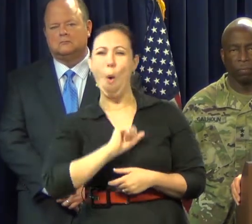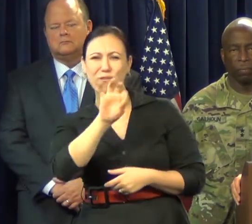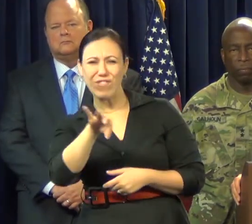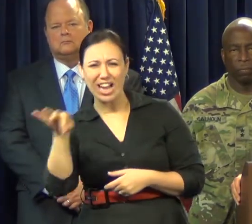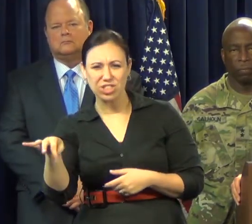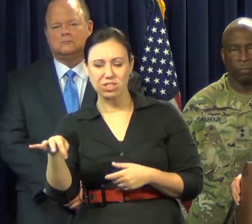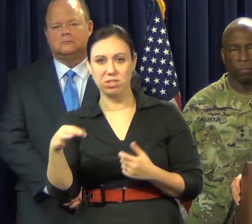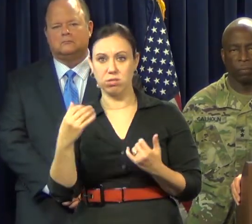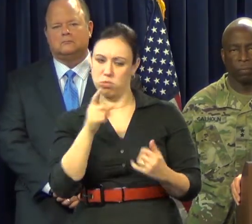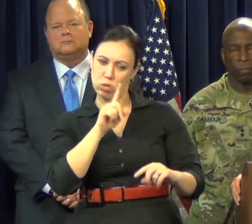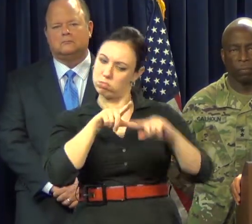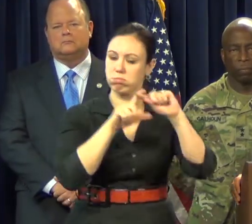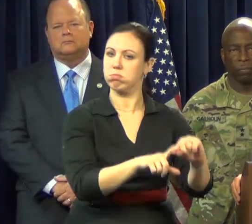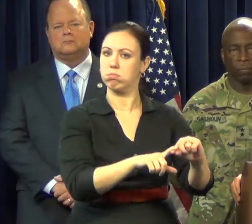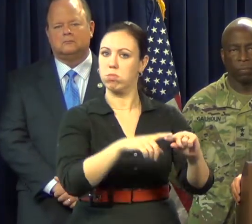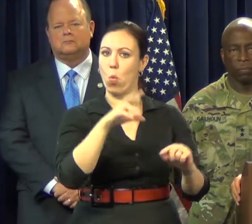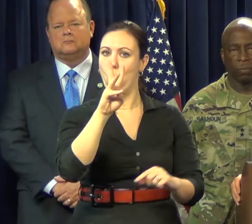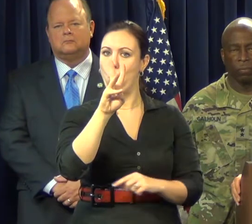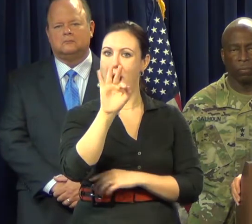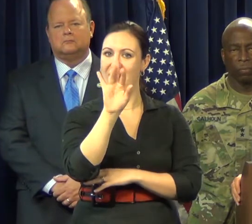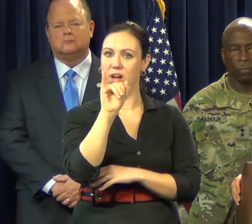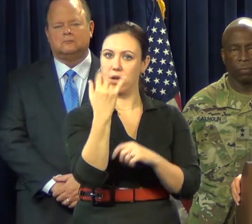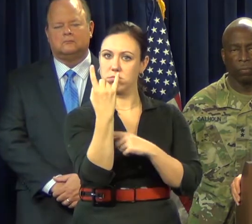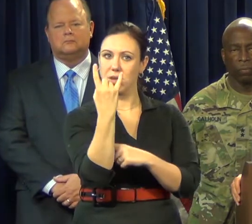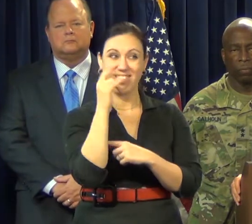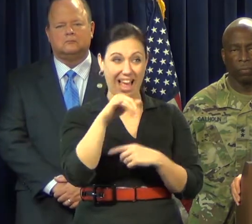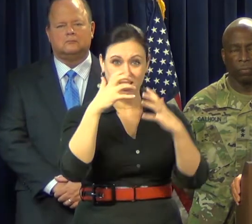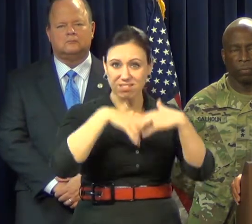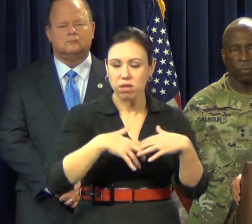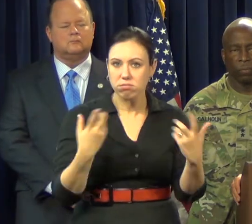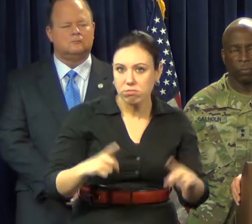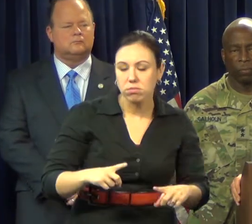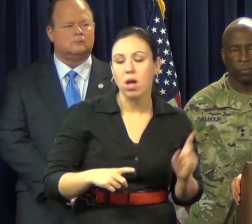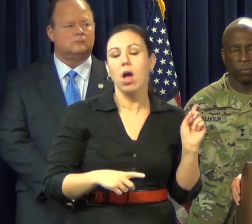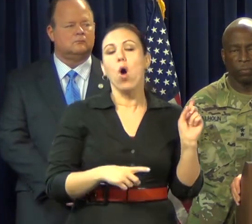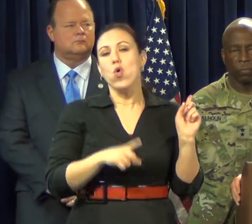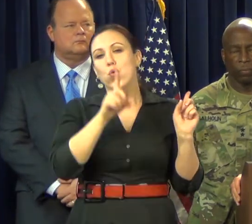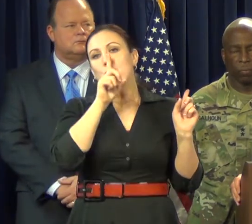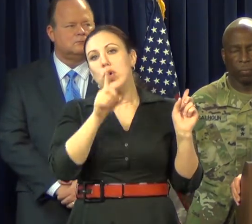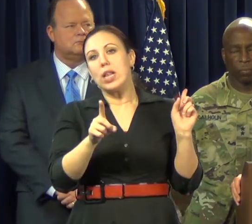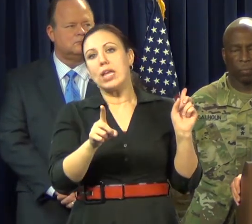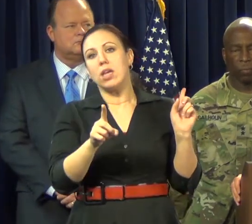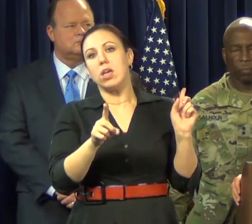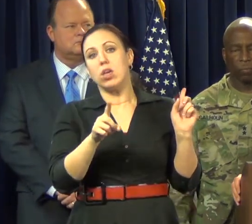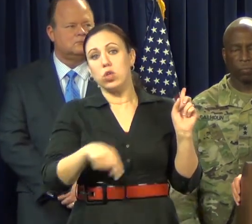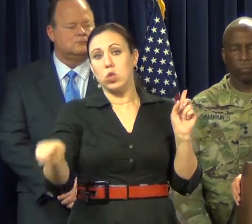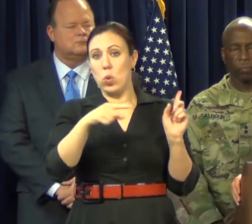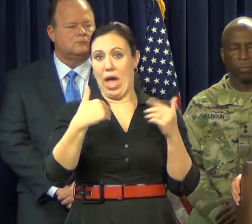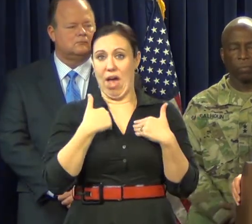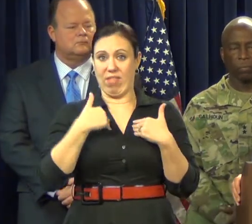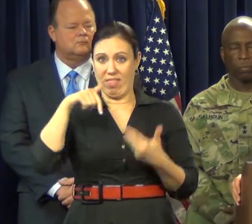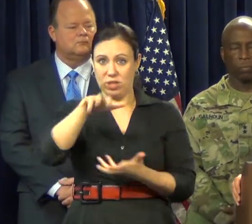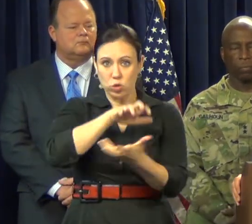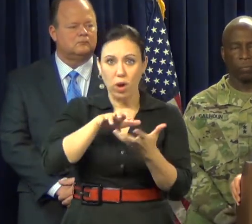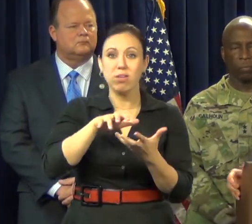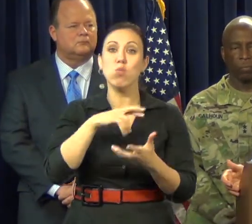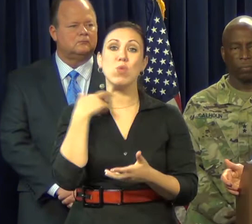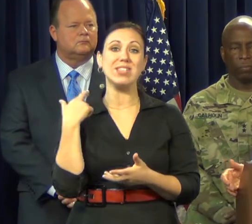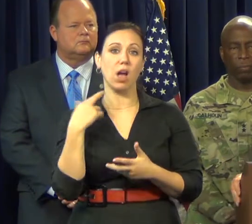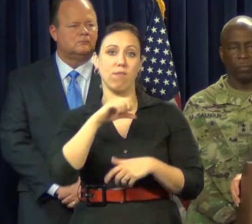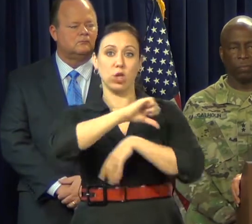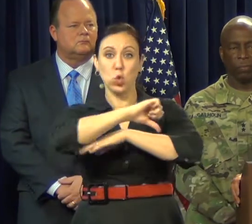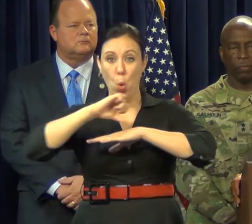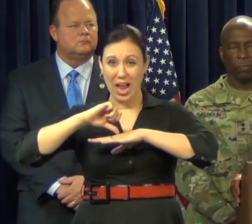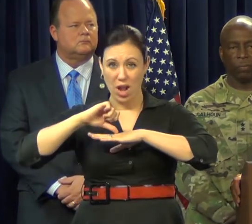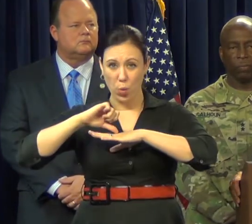have so much reliability on Wi-Fi and things like that. Those things go down. Yeah, I mean, especially when you have in this storm, we got the risk of tornadoes. So if